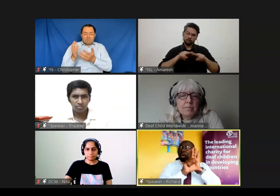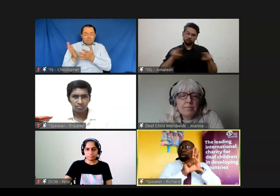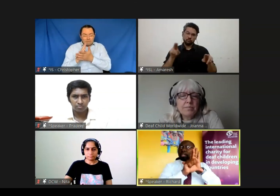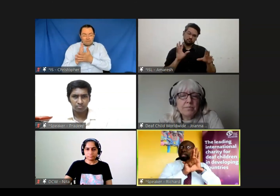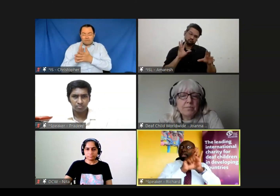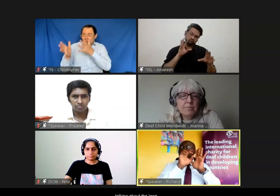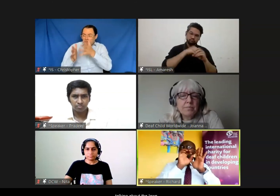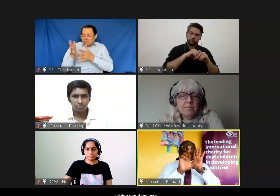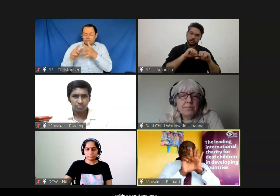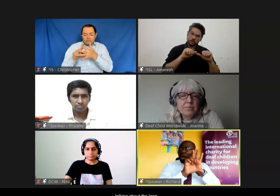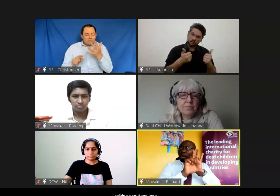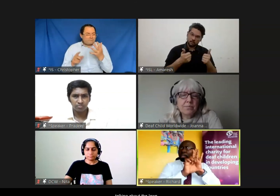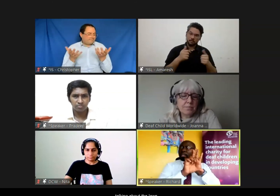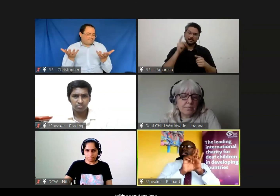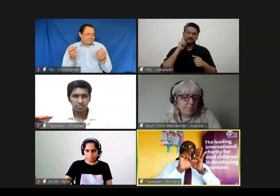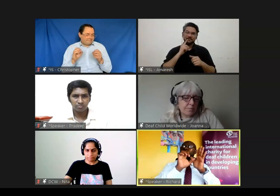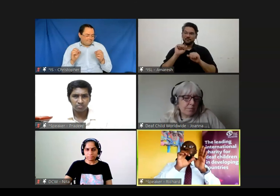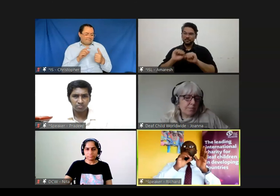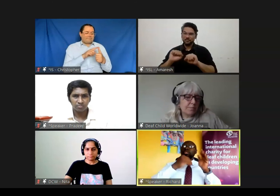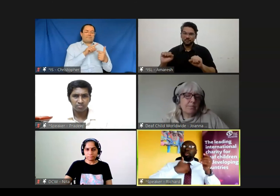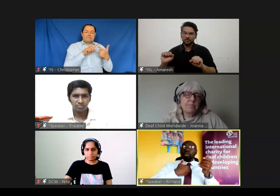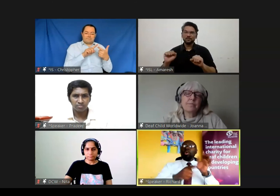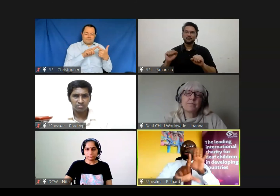Secondly, talking about the laws,